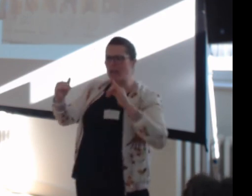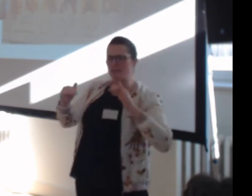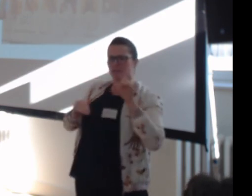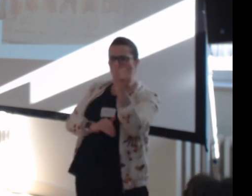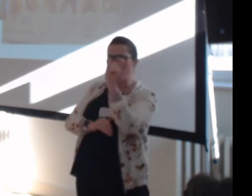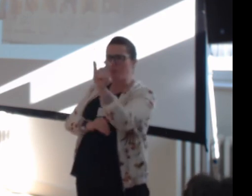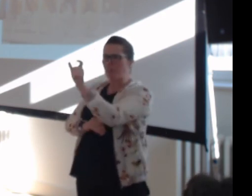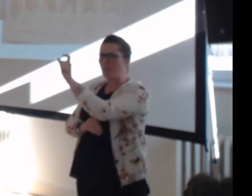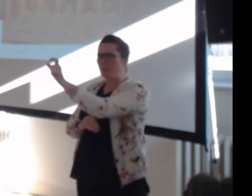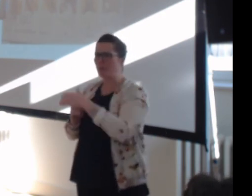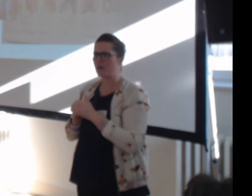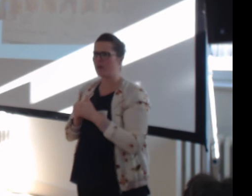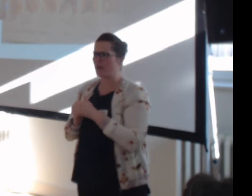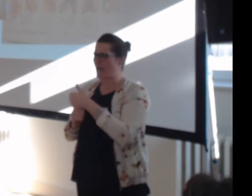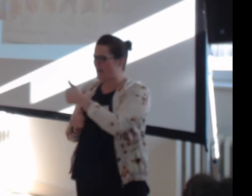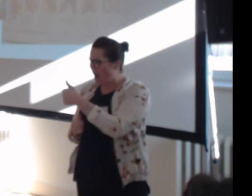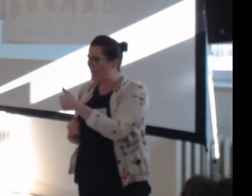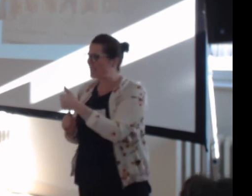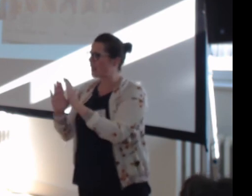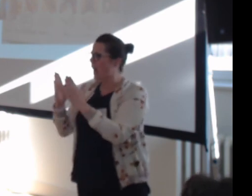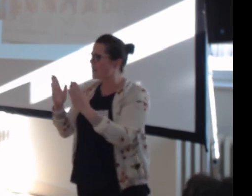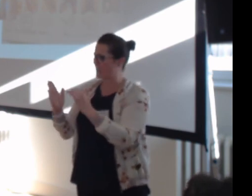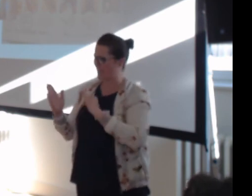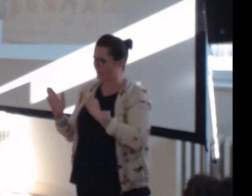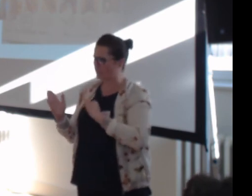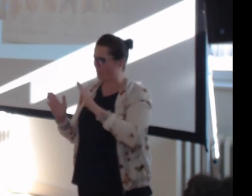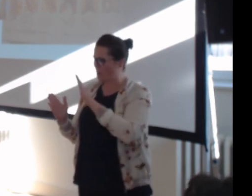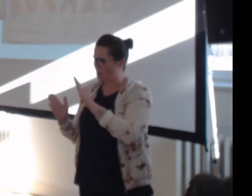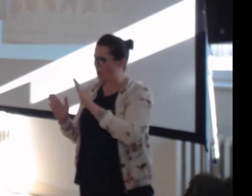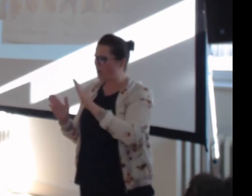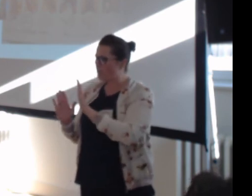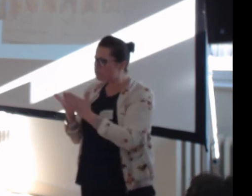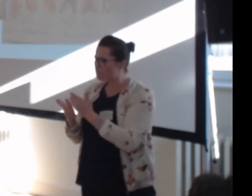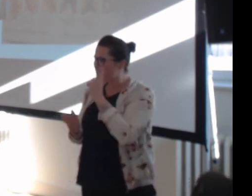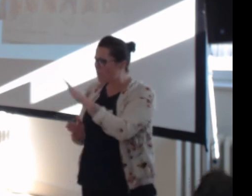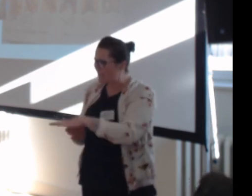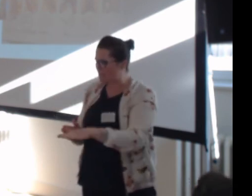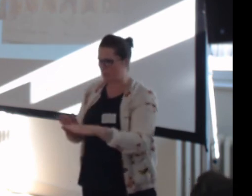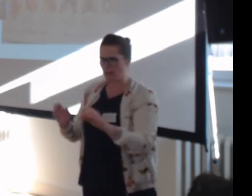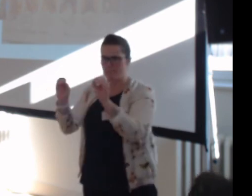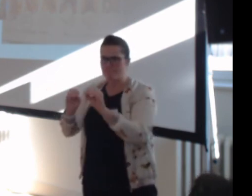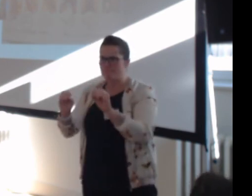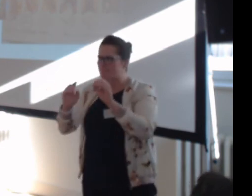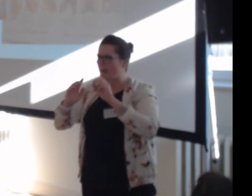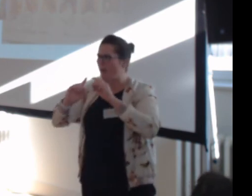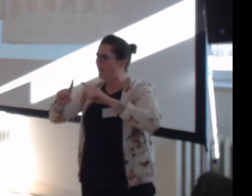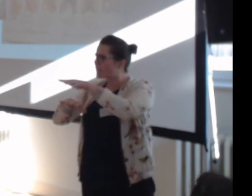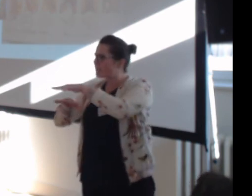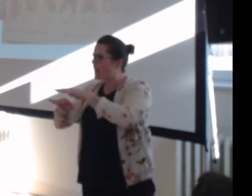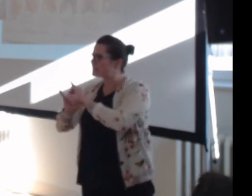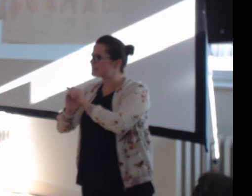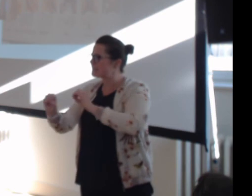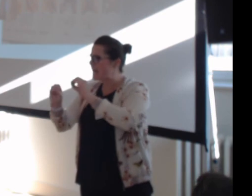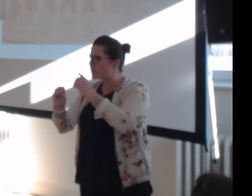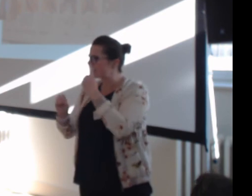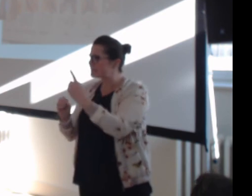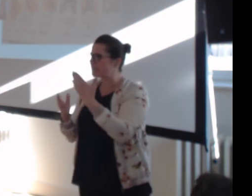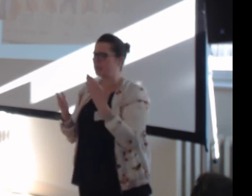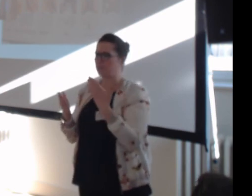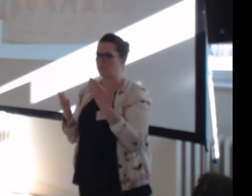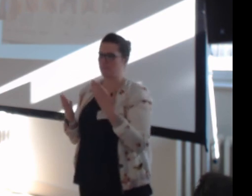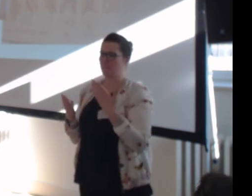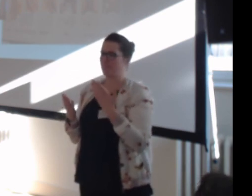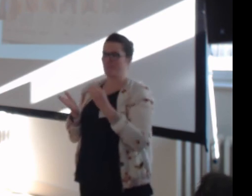and why libraries had only books for children, and why did I never saw it somewhere else? I still don't know all the answers to